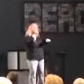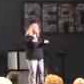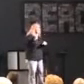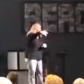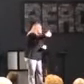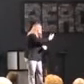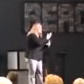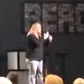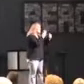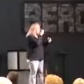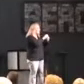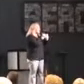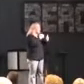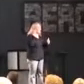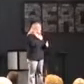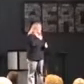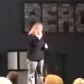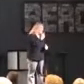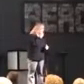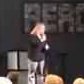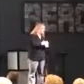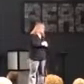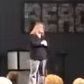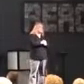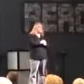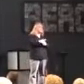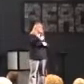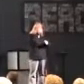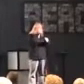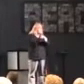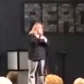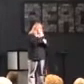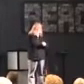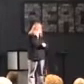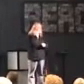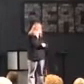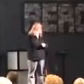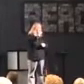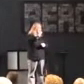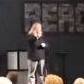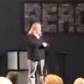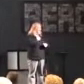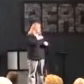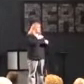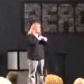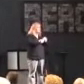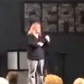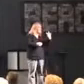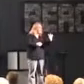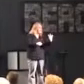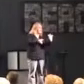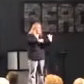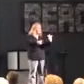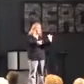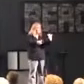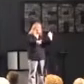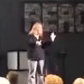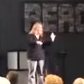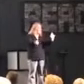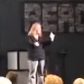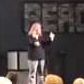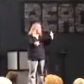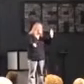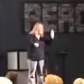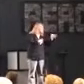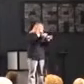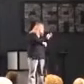stuff with us. And I don't know, do you guys remember when TV only had 3 channels? Right? There was a show that